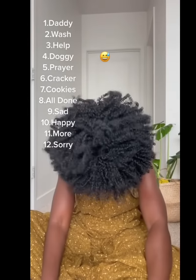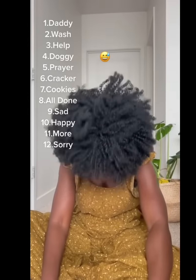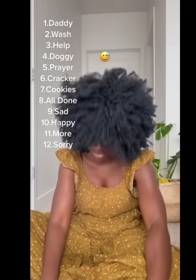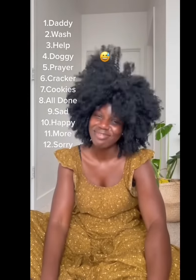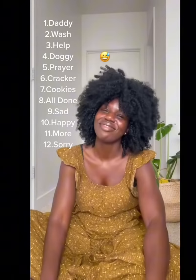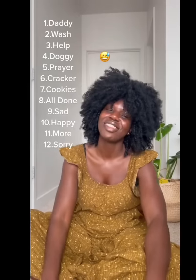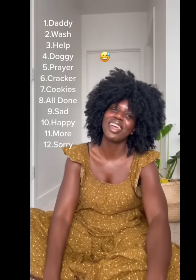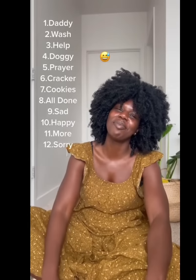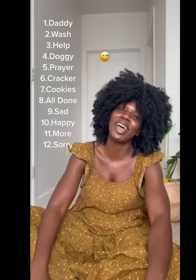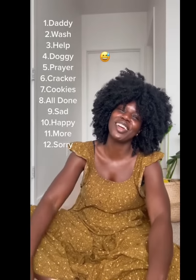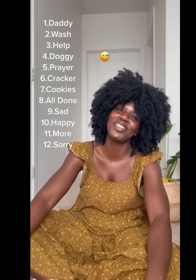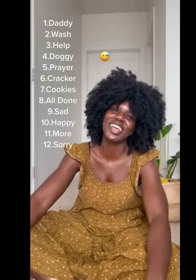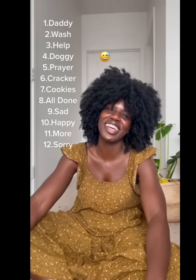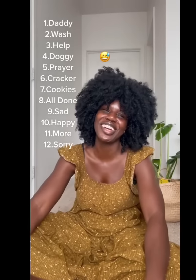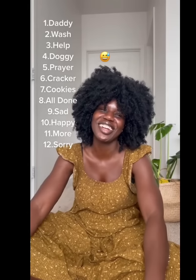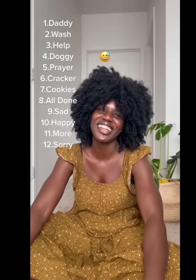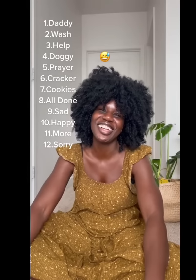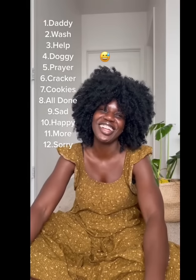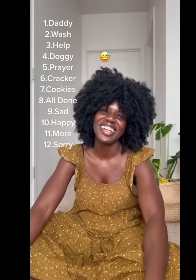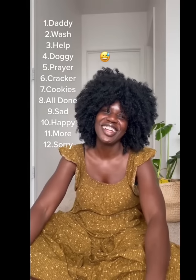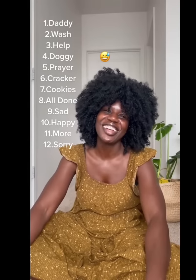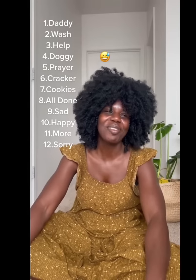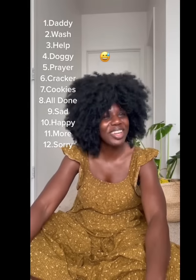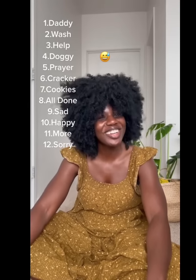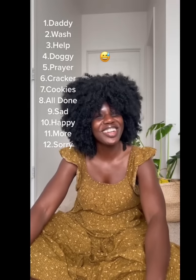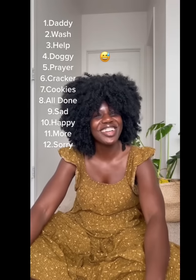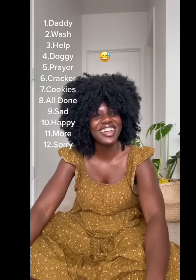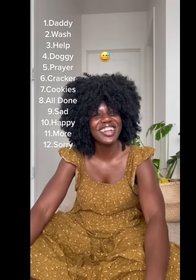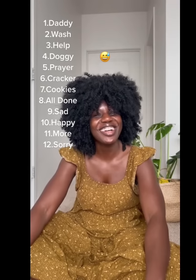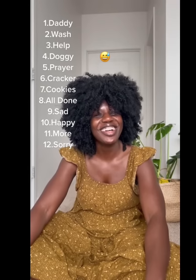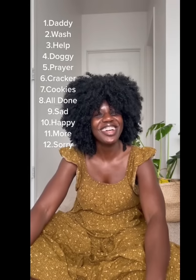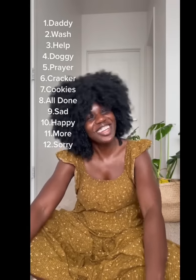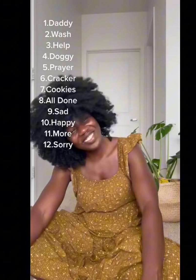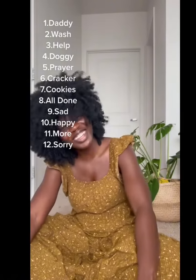come back over here come here come here